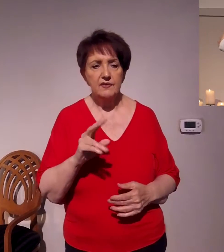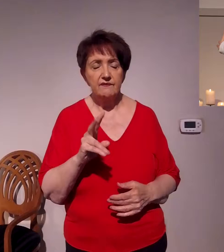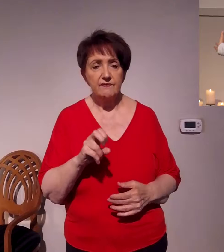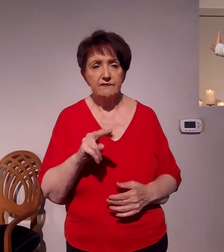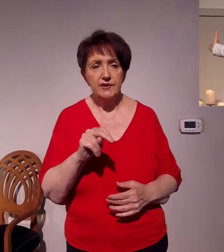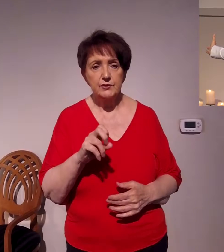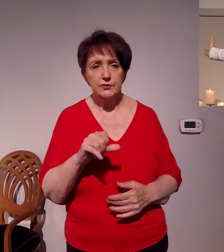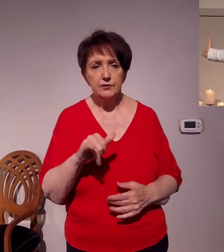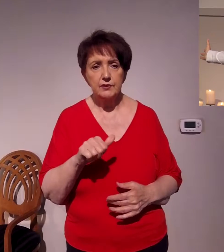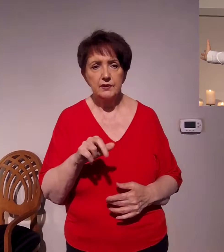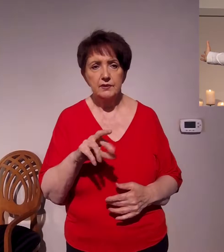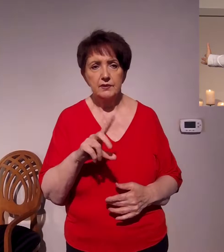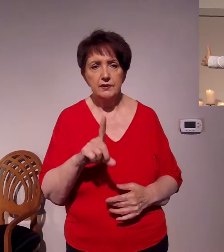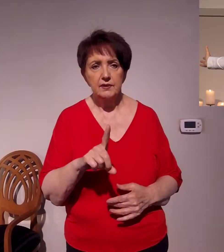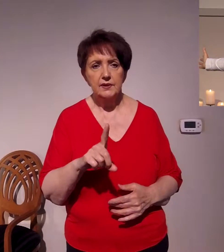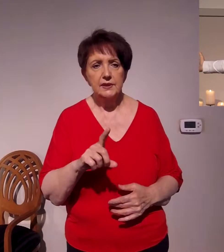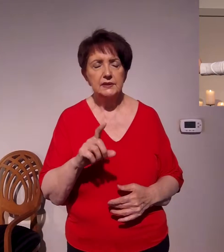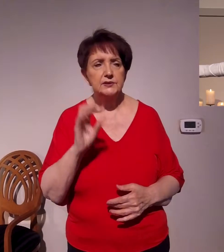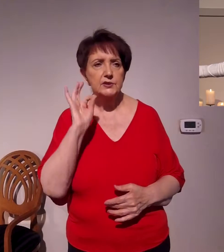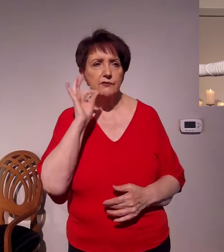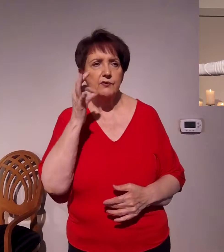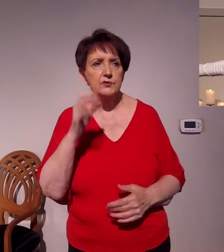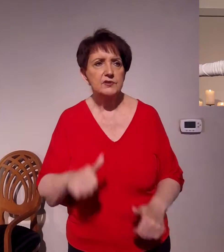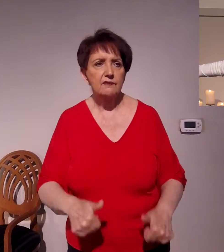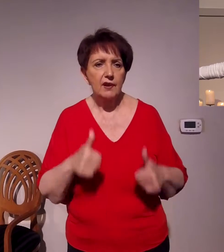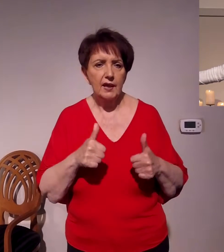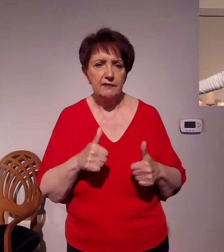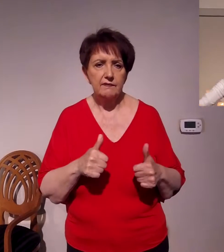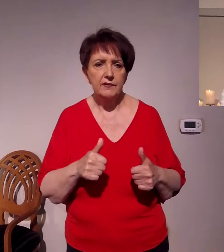as much as we believe that we can.